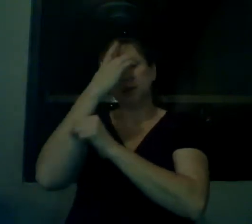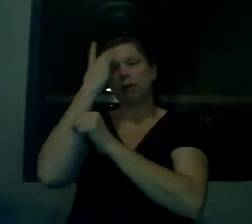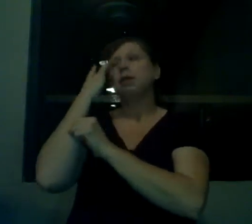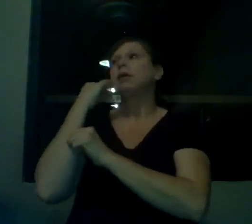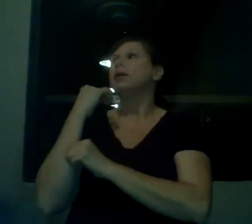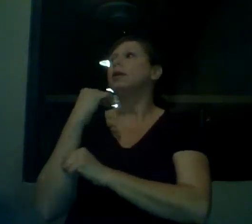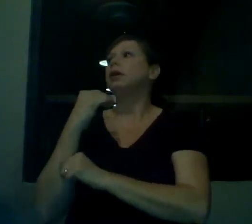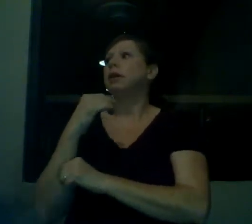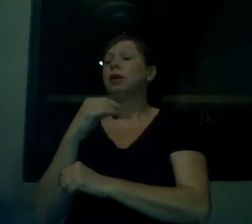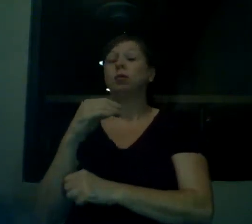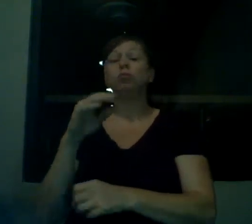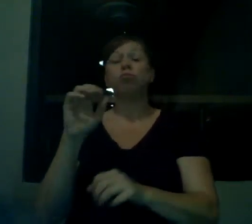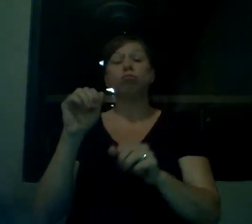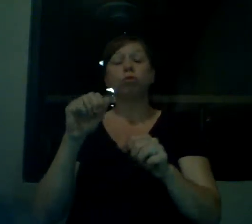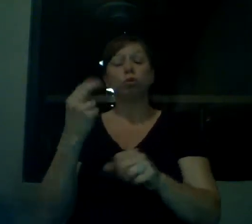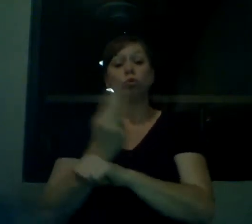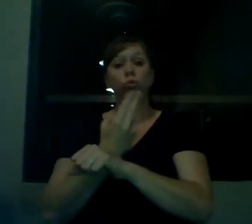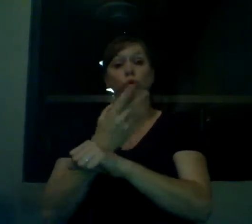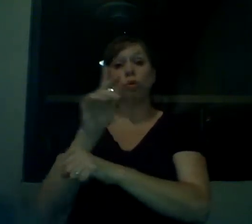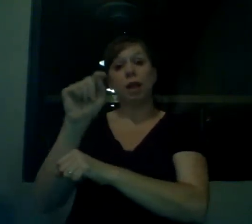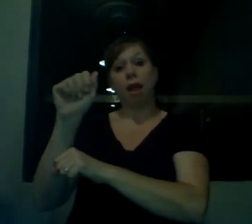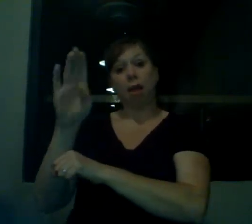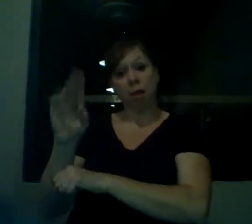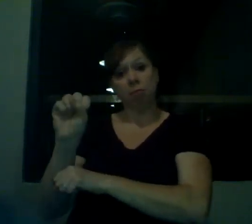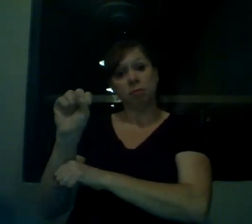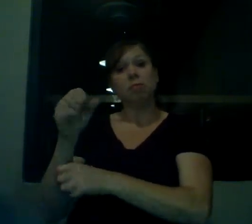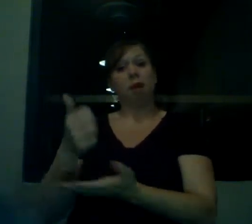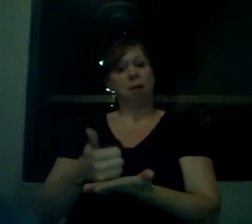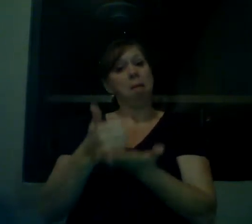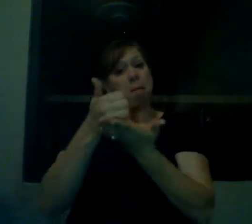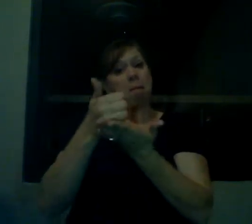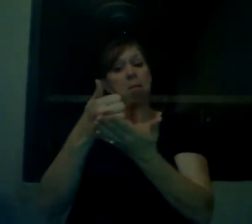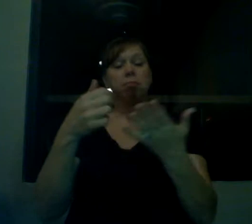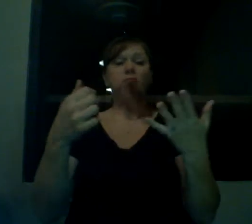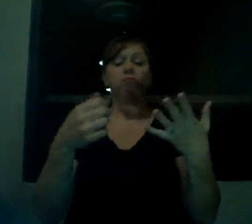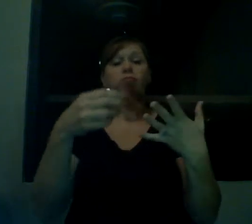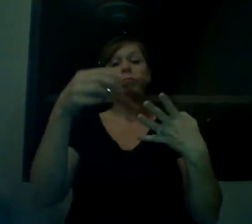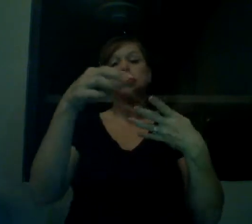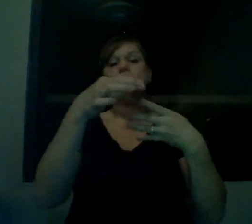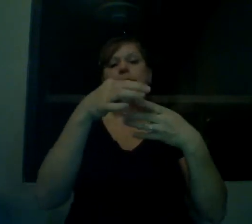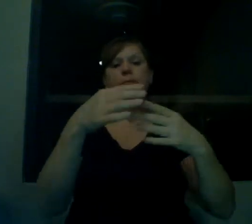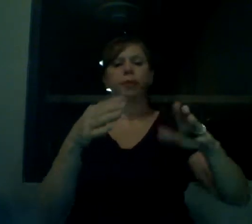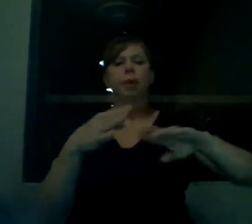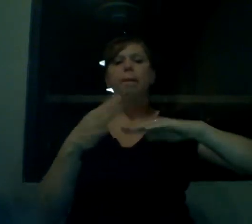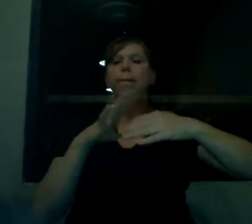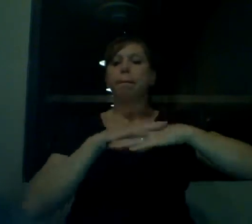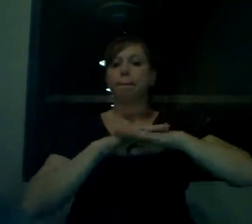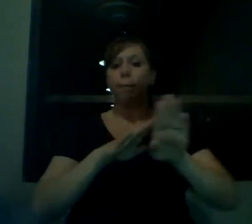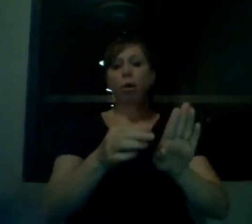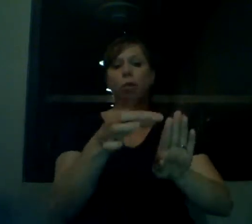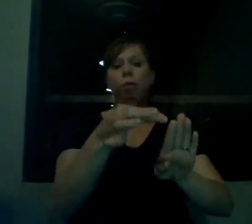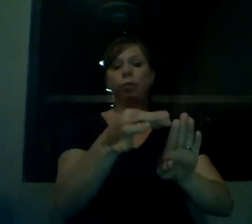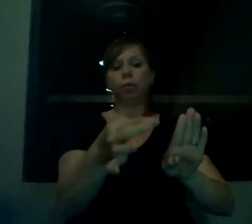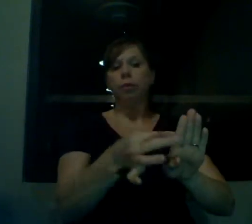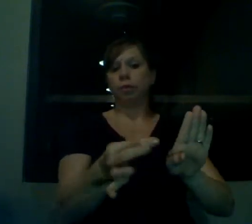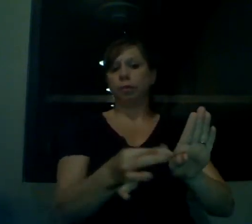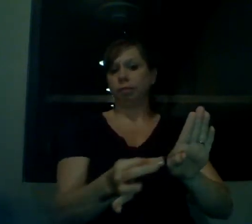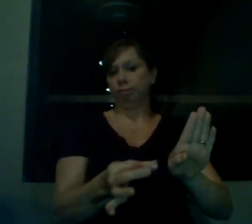could tab it, and that might help you remember as well. And tab up your Bible. Who says that you can't do that, right? Yep, she's organized.